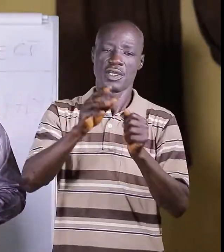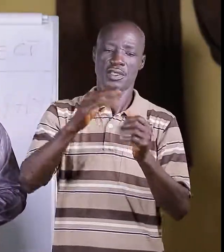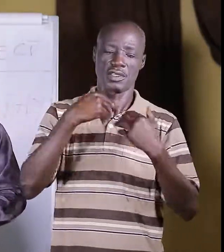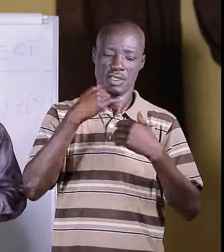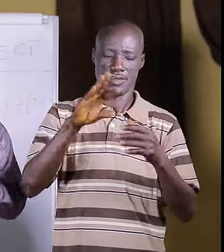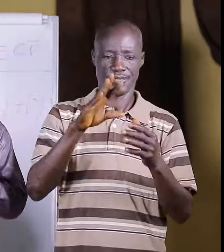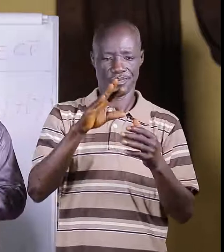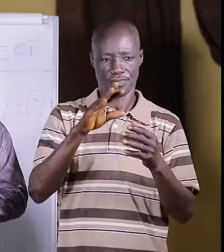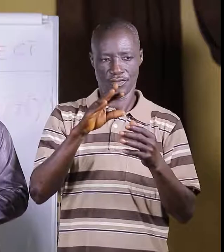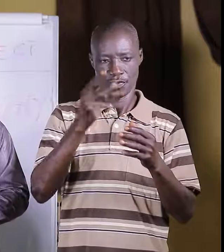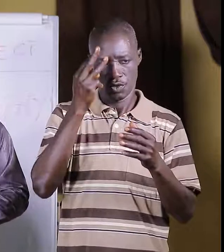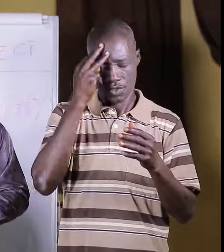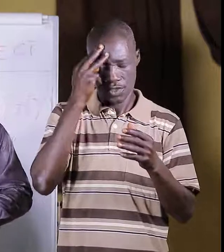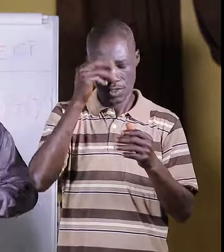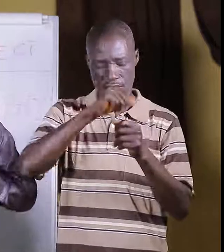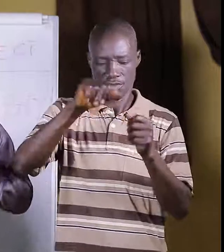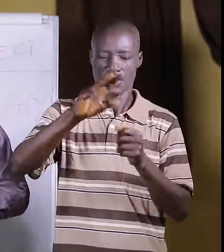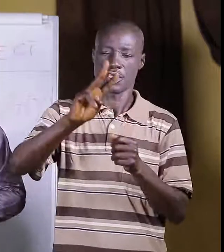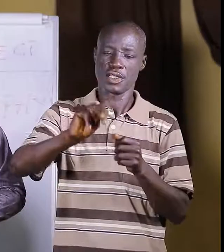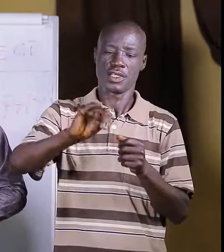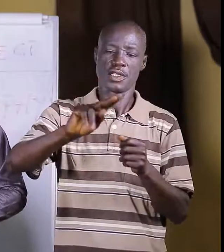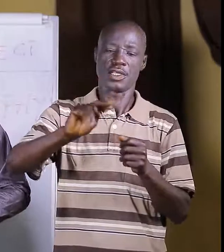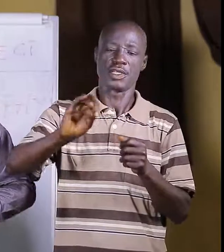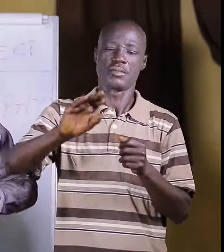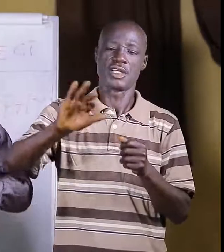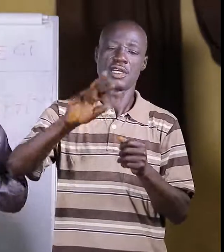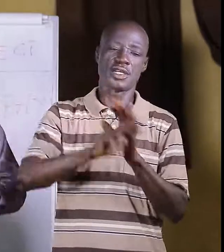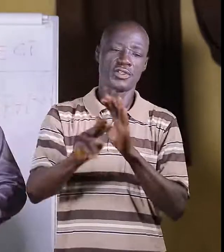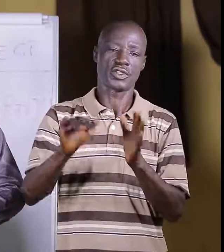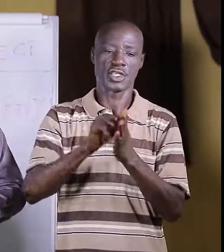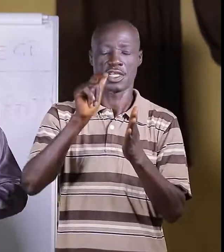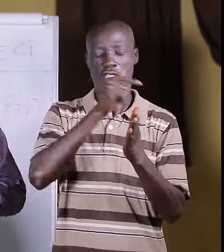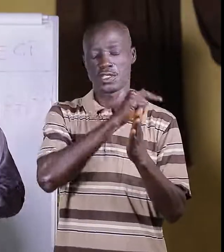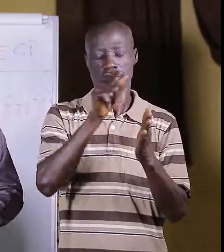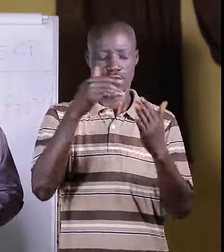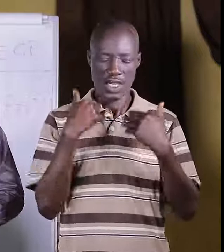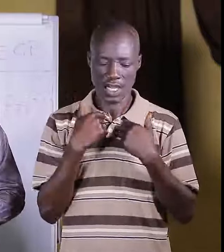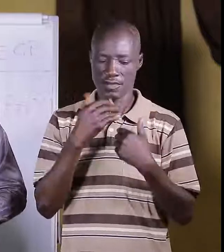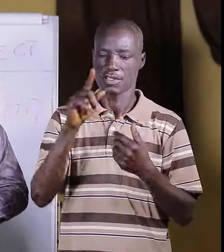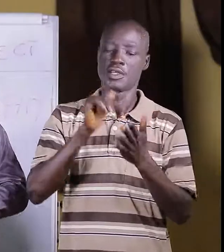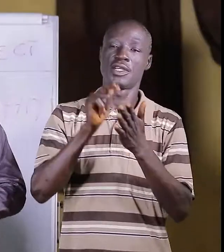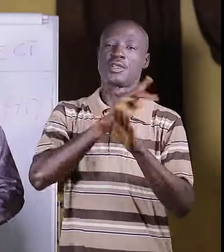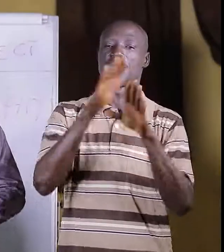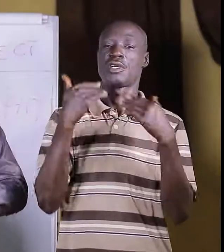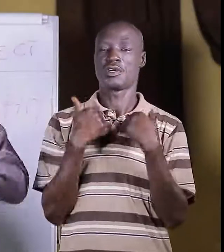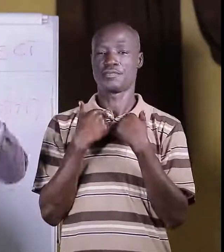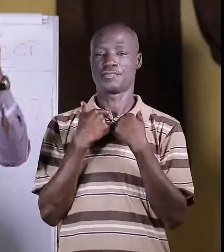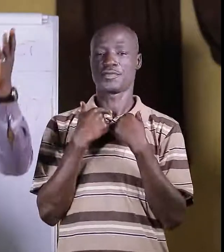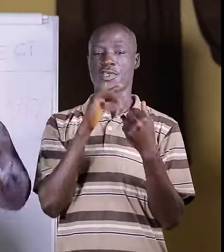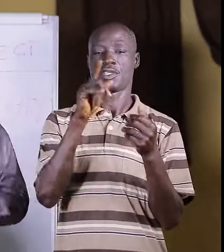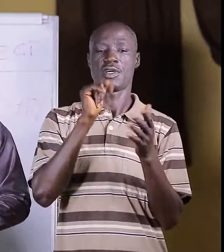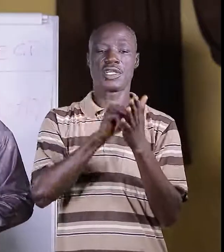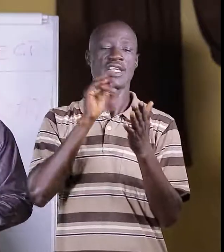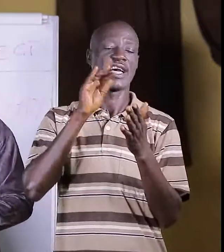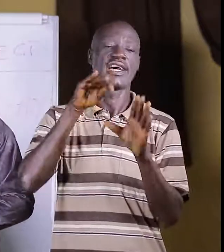knowledge about the mineral resources that you have and the ones that you don't have and the ones that are in